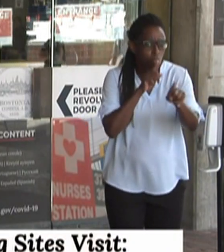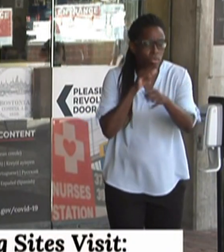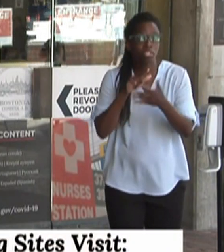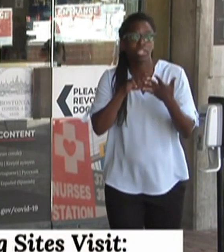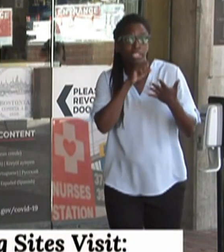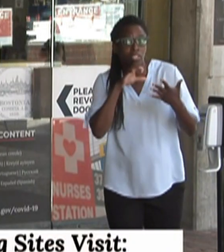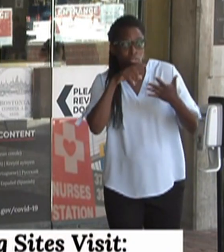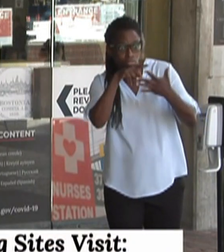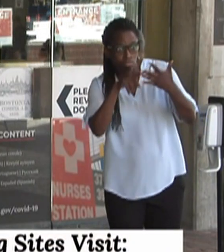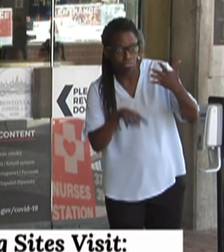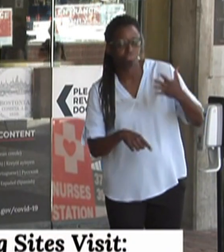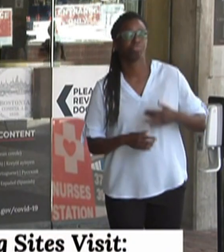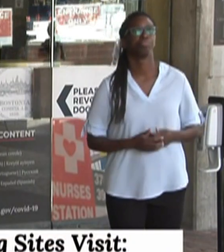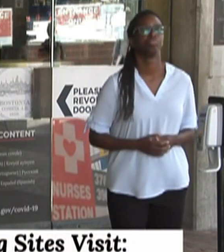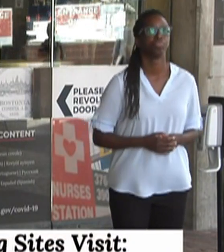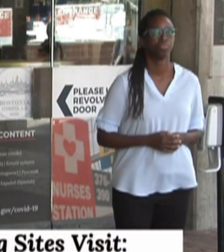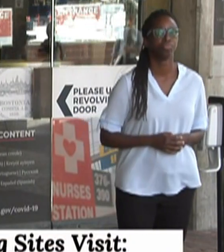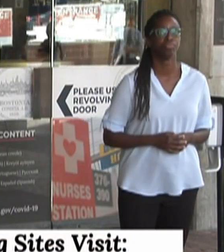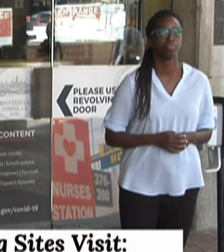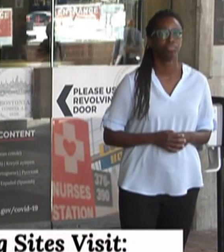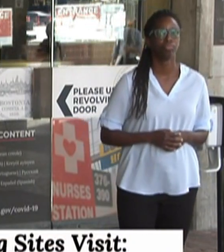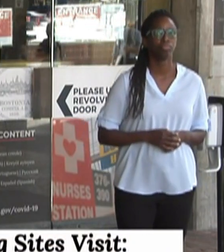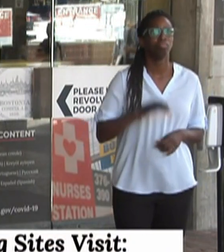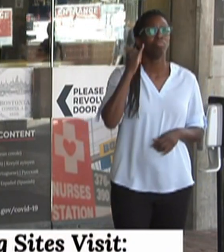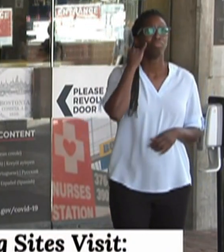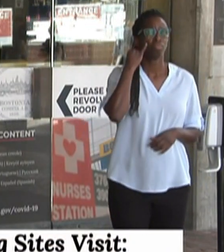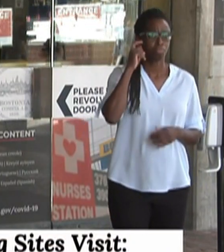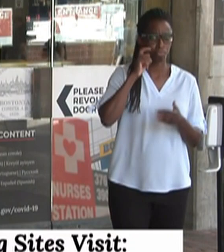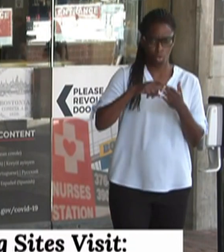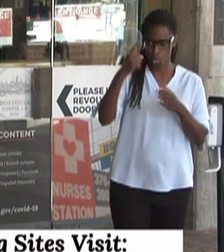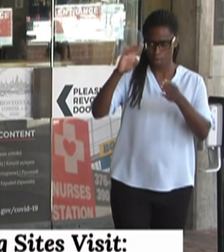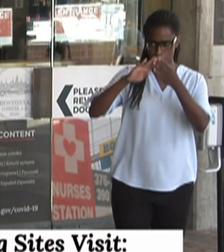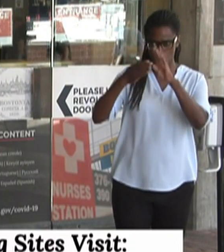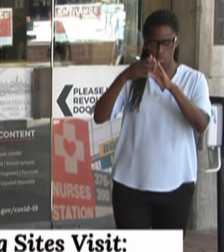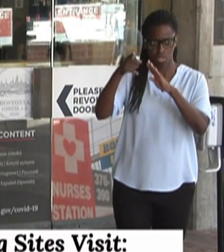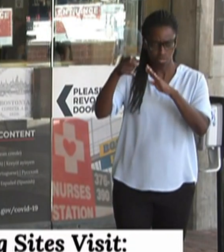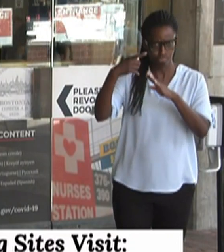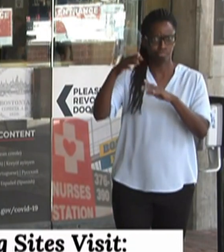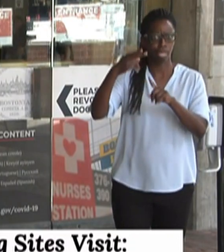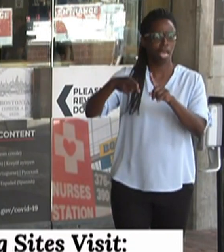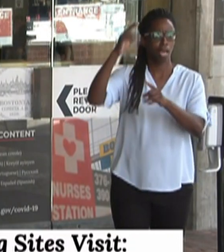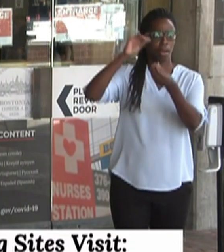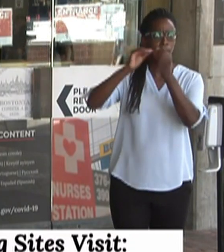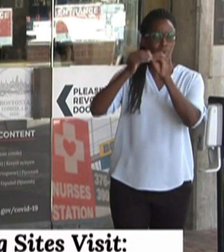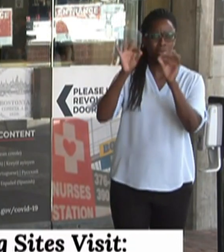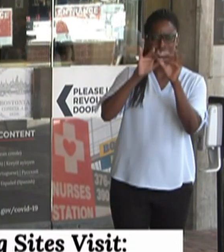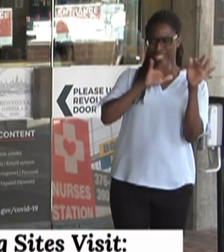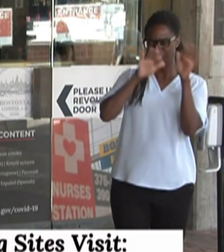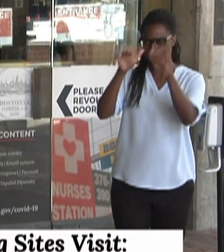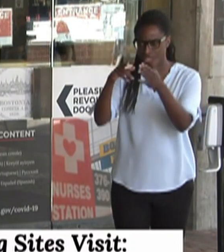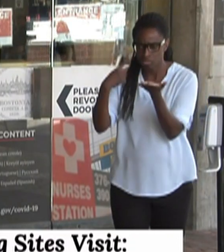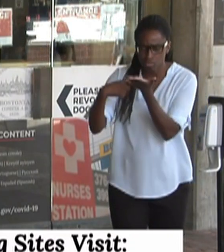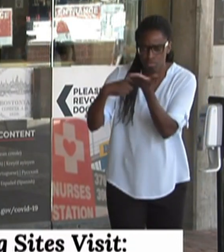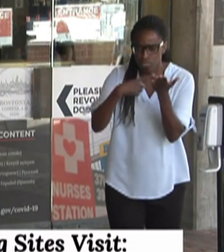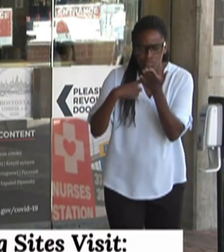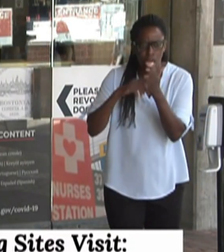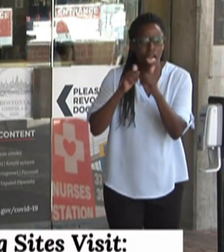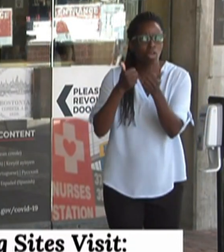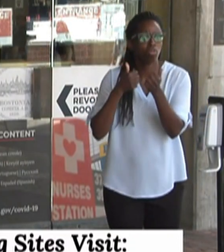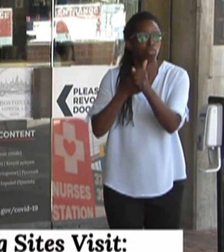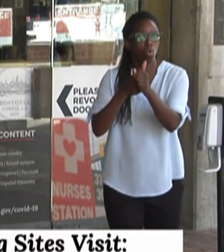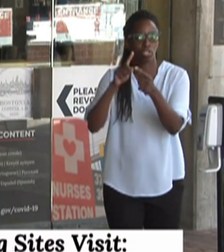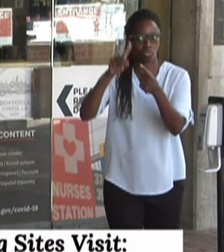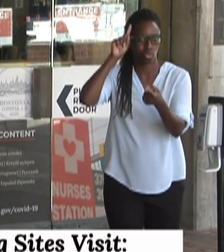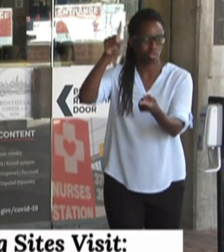increase from particular communities, we target responses to address the needs in those different areas or neighborhoods. There has